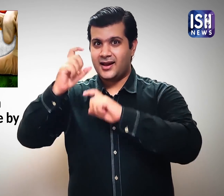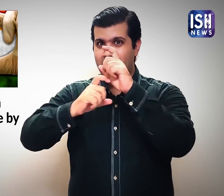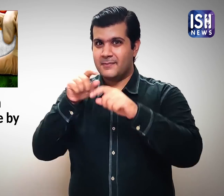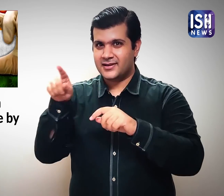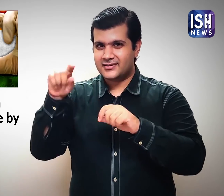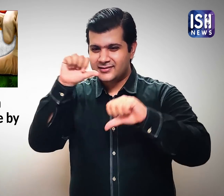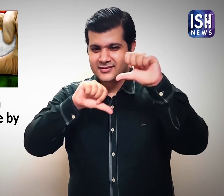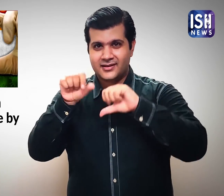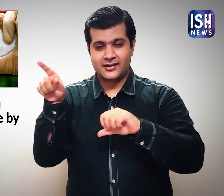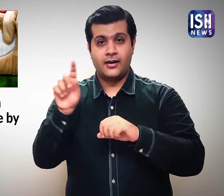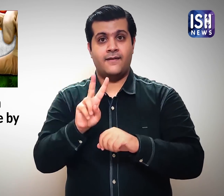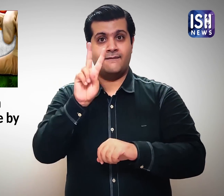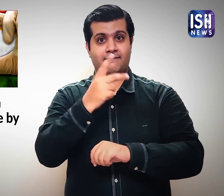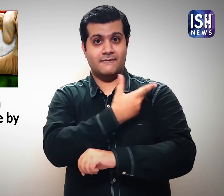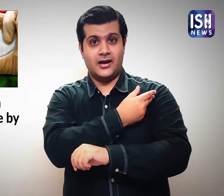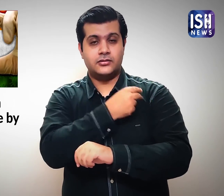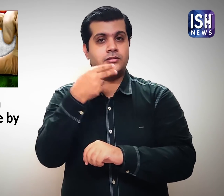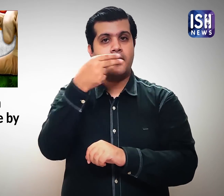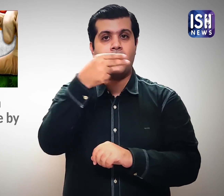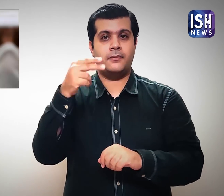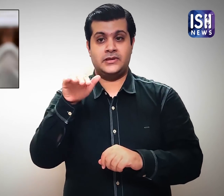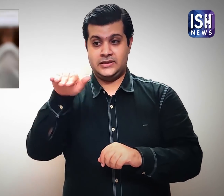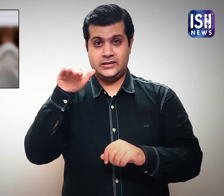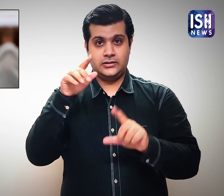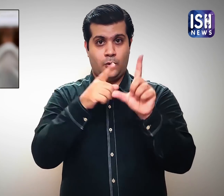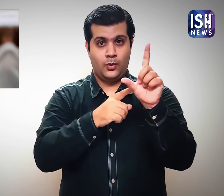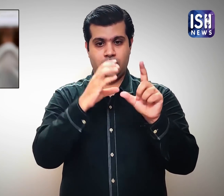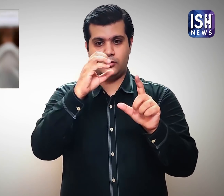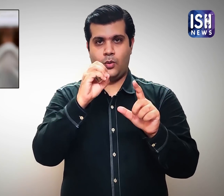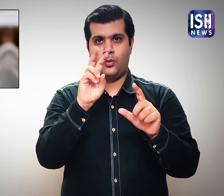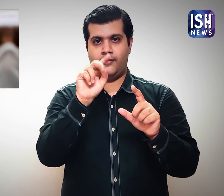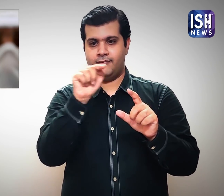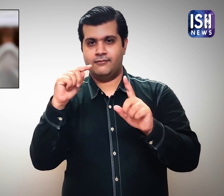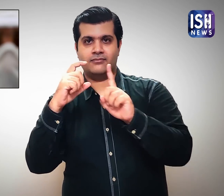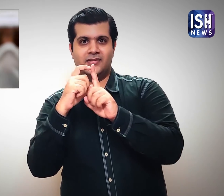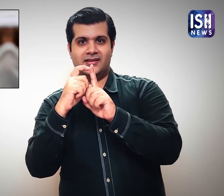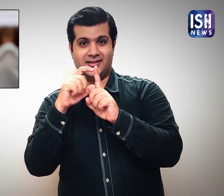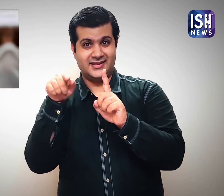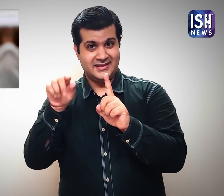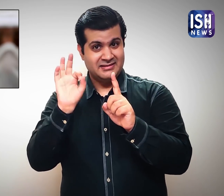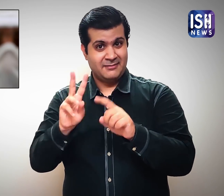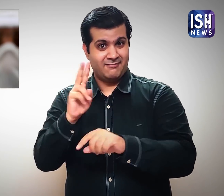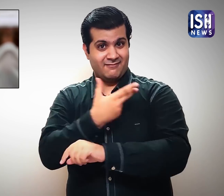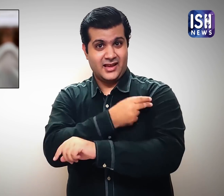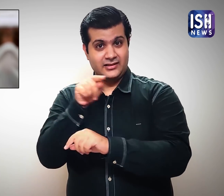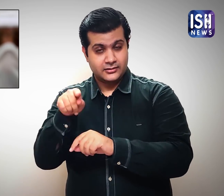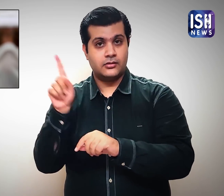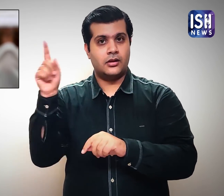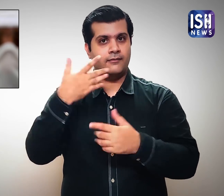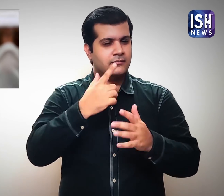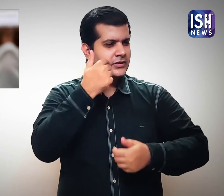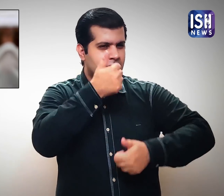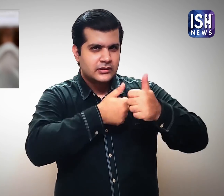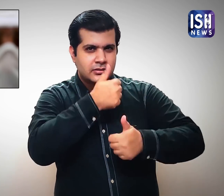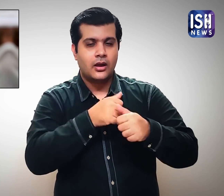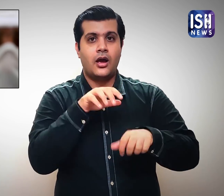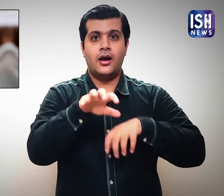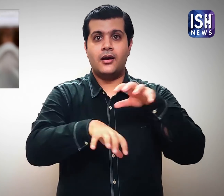Zydus vaccine, Zycovid-D was tested in animals and it developed a strong